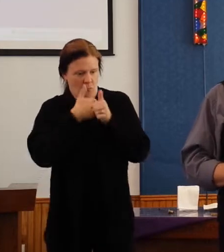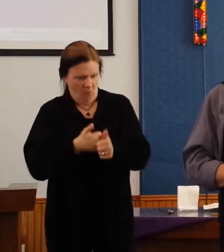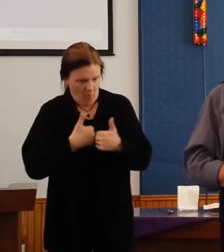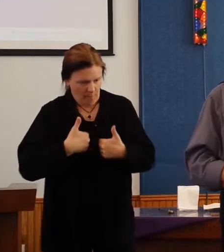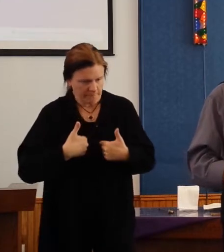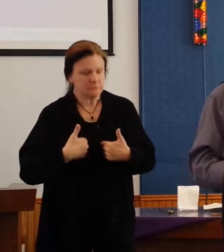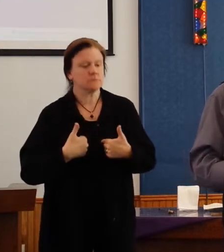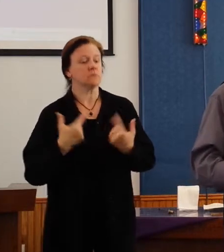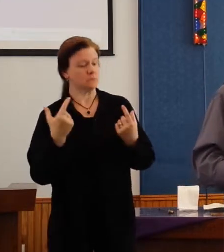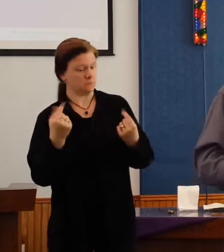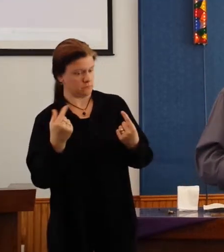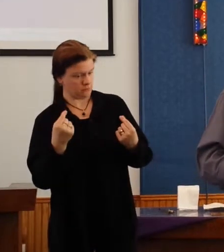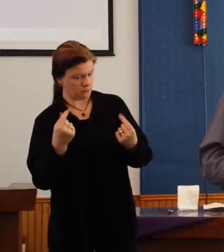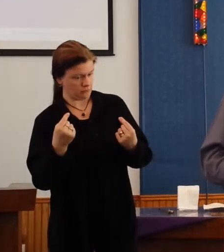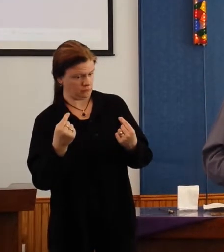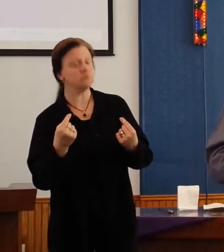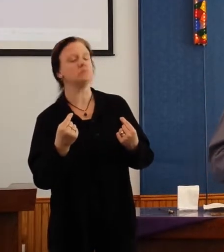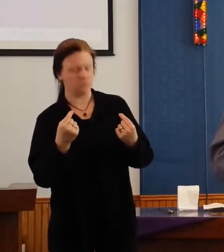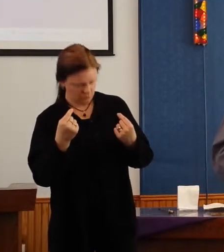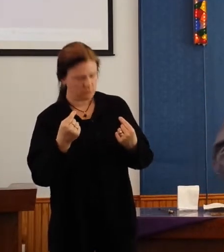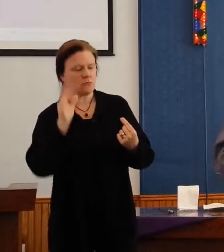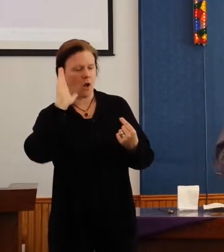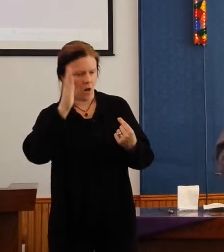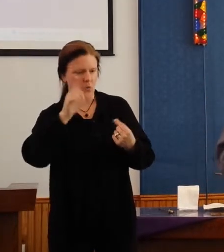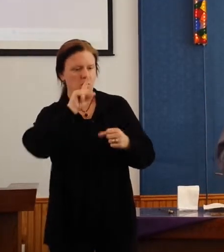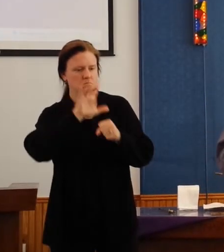the promise of the Messiah.